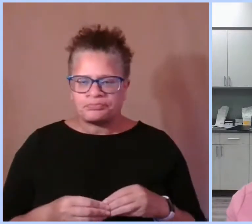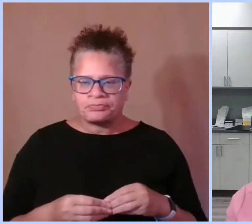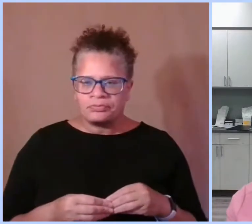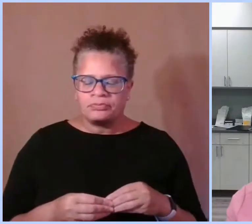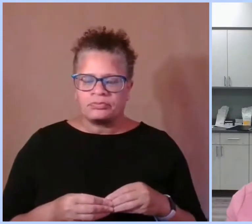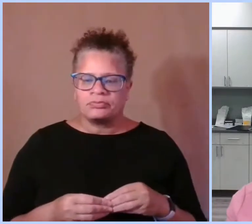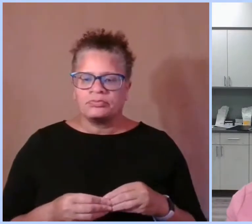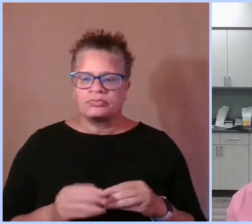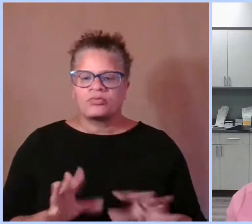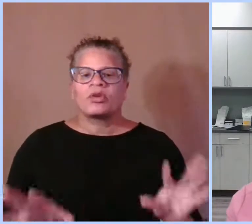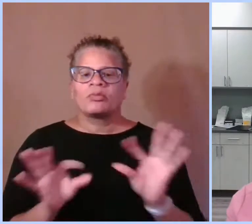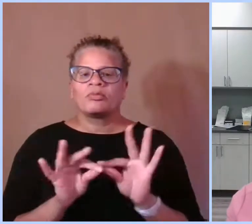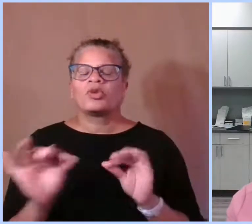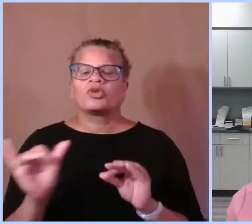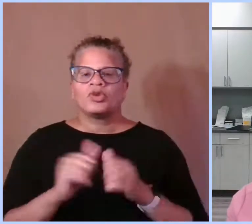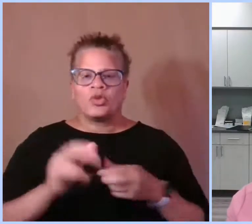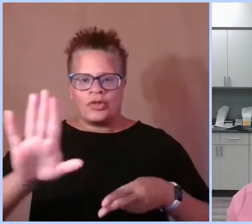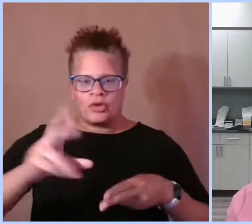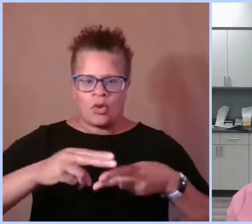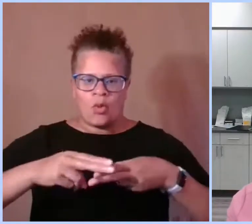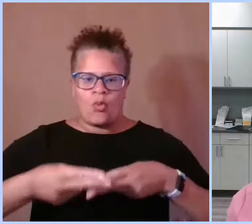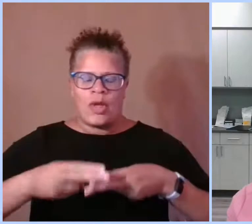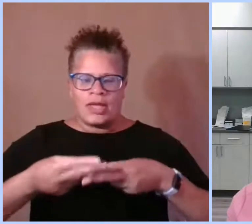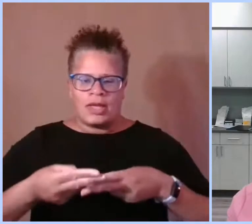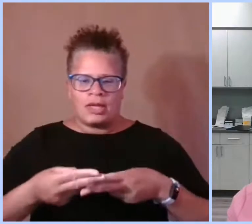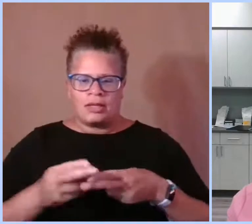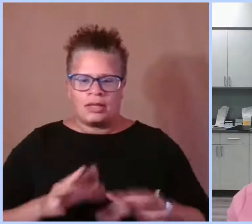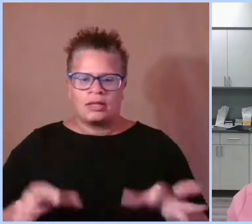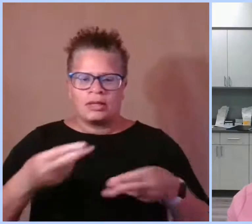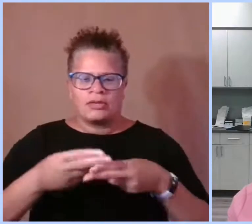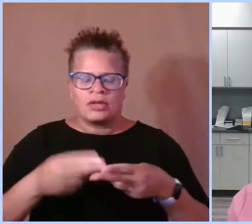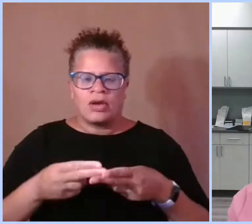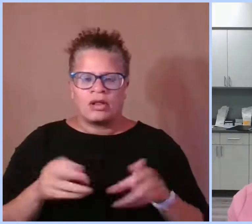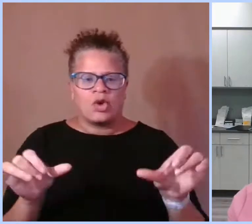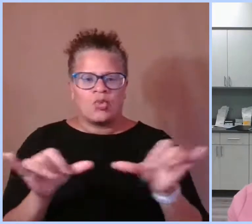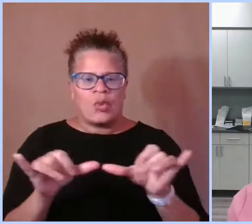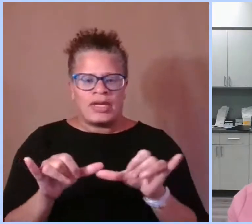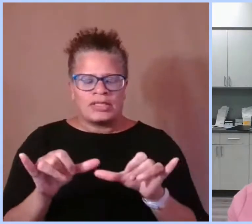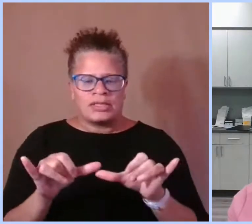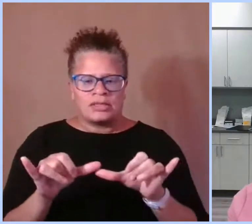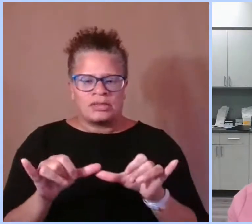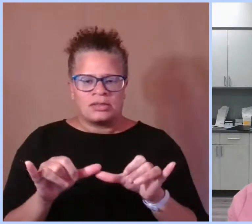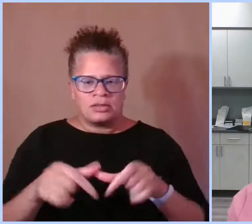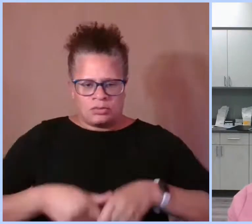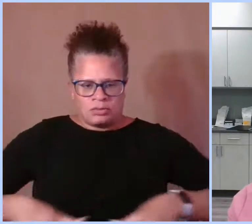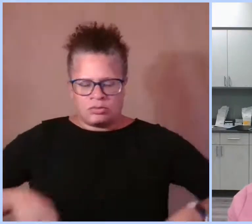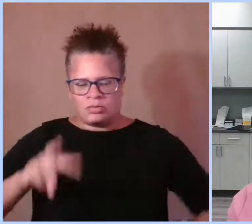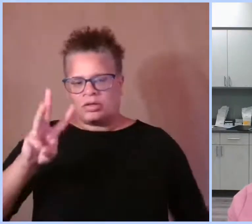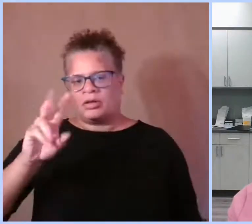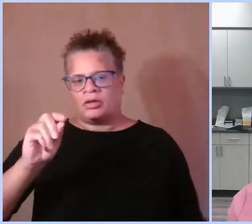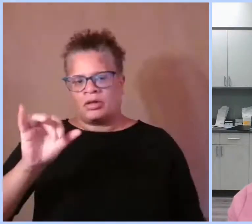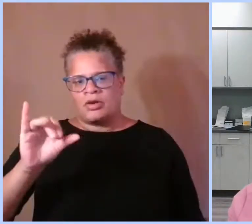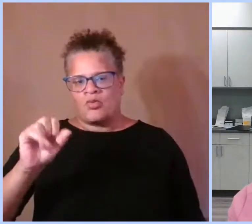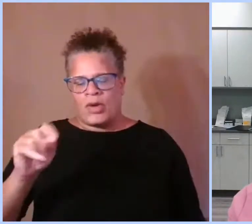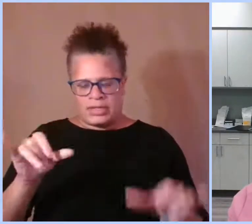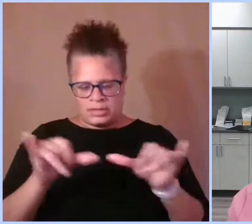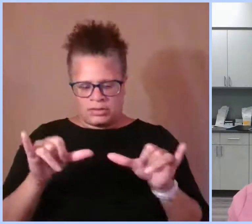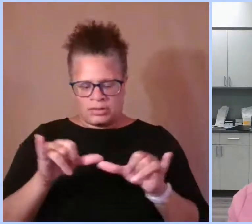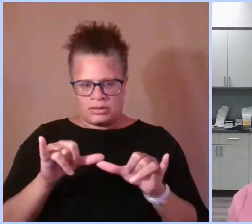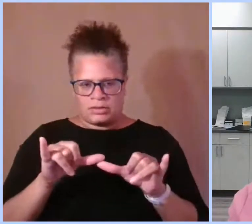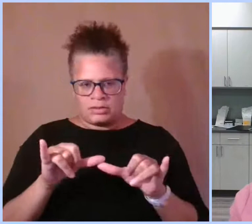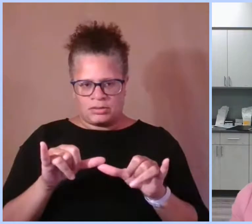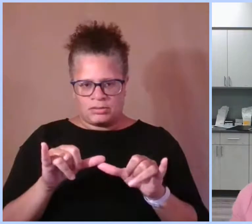Another thing that goes along with weight is waist circumference. So kind of like measuring in inches the size of your